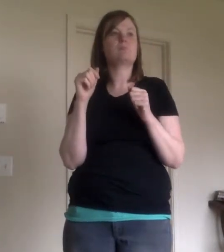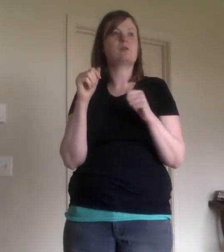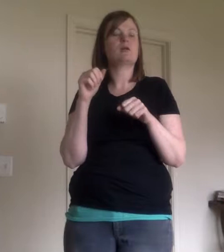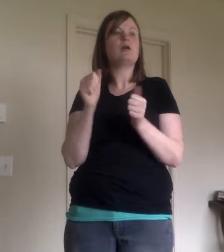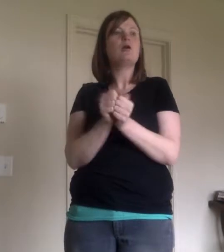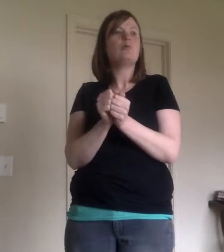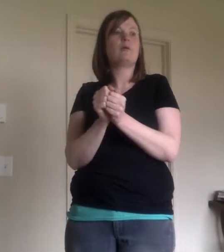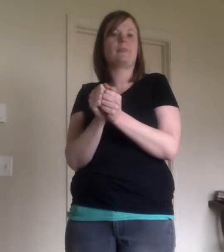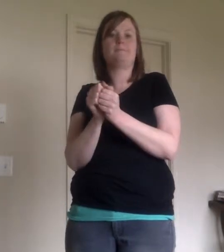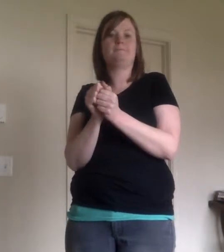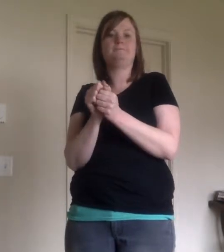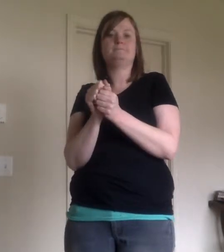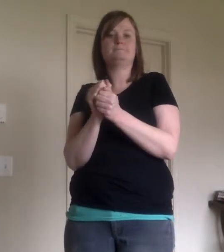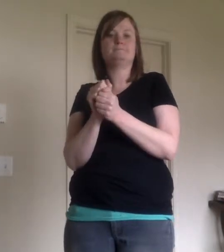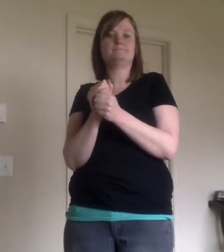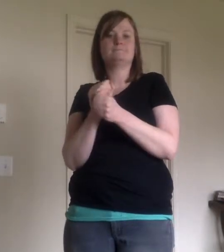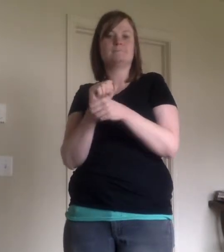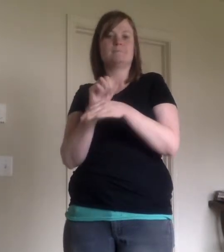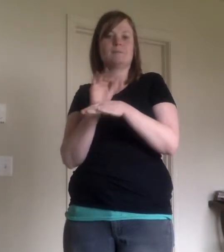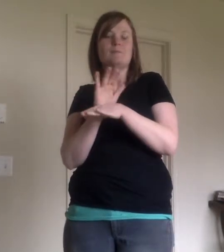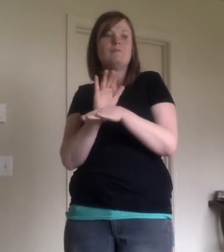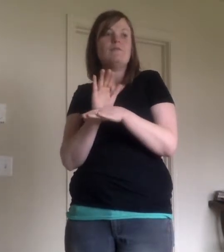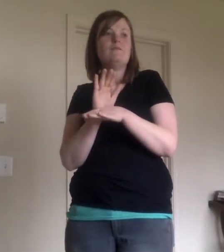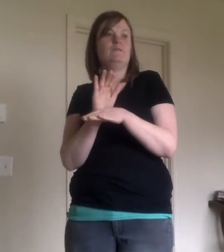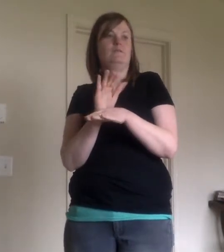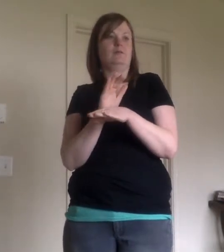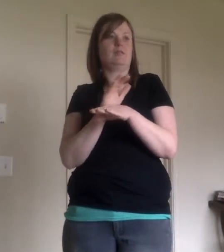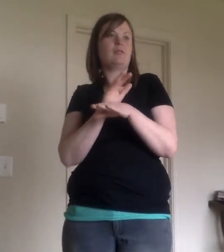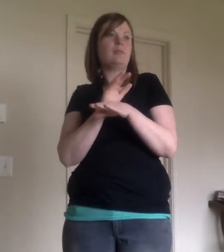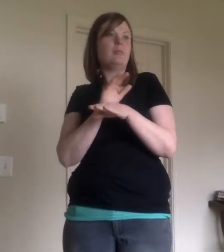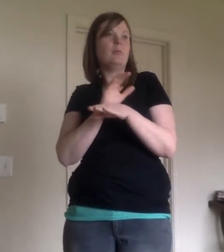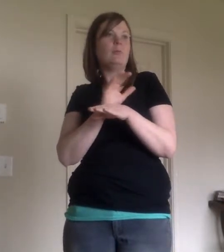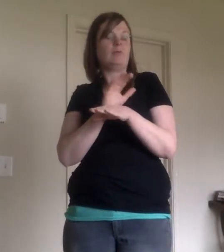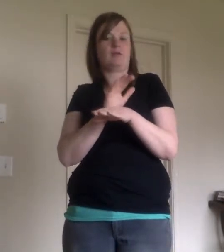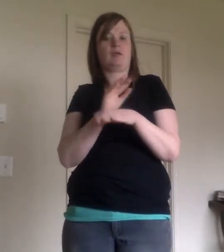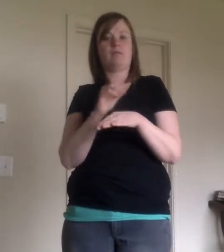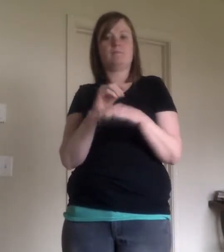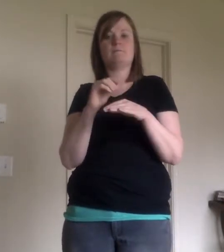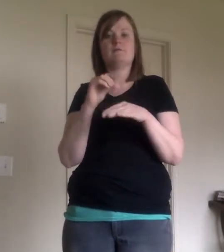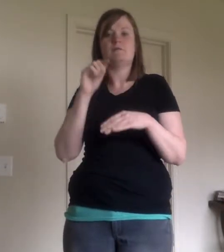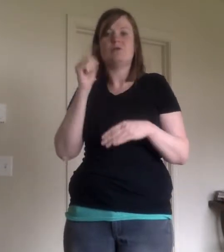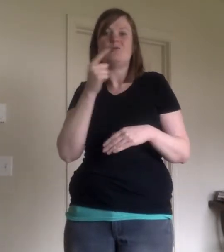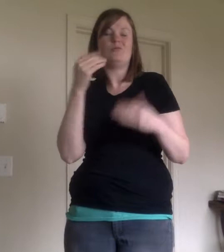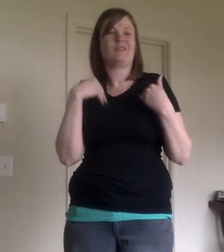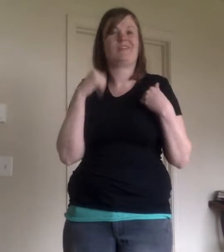that's precise process of you only have 36 frames, and you need to really choose the image,